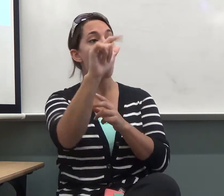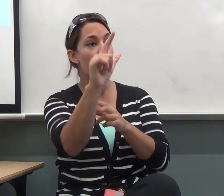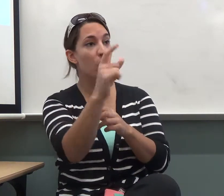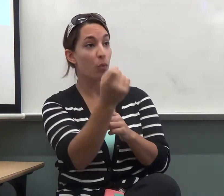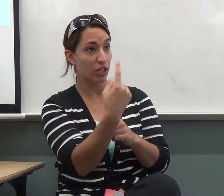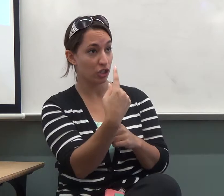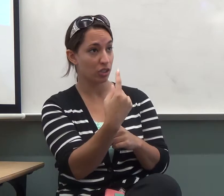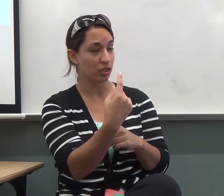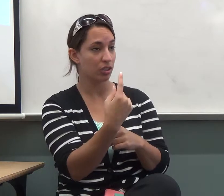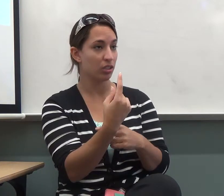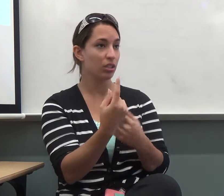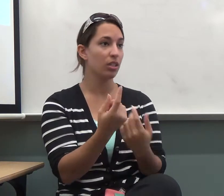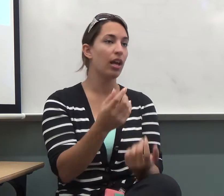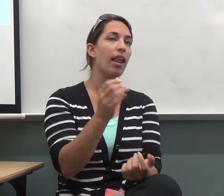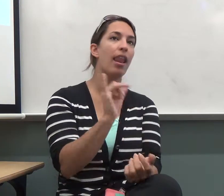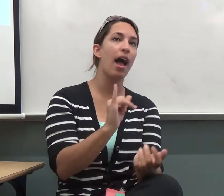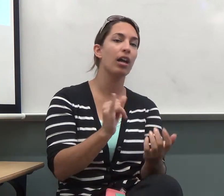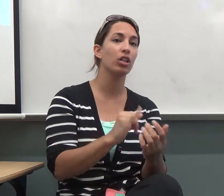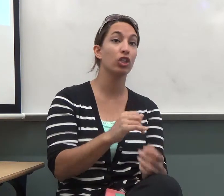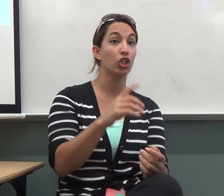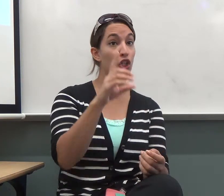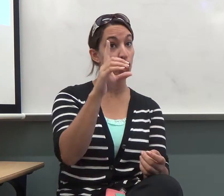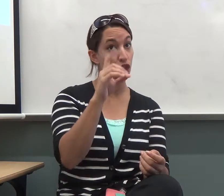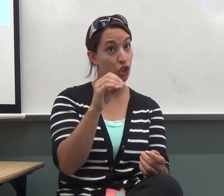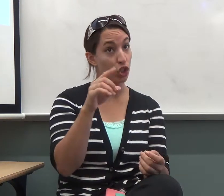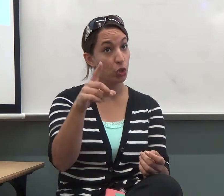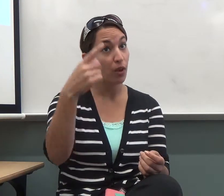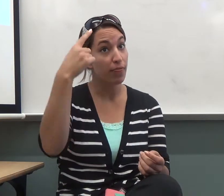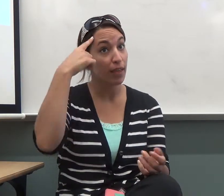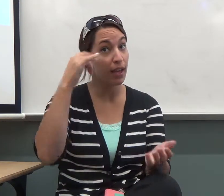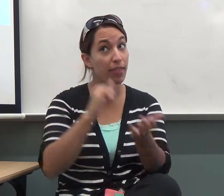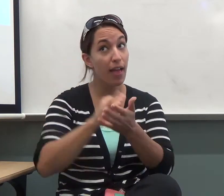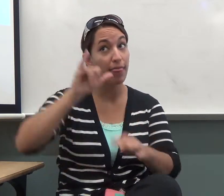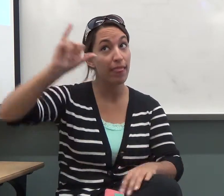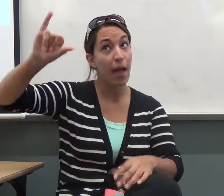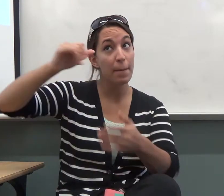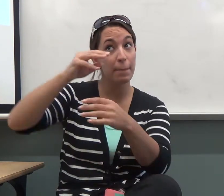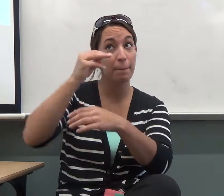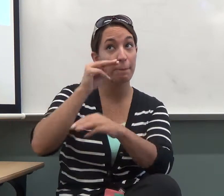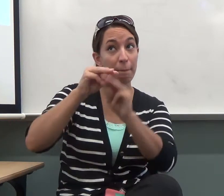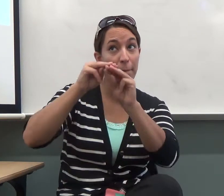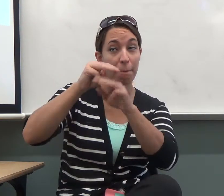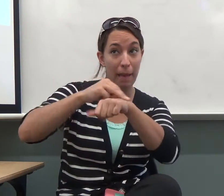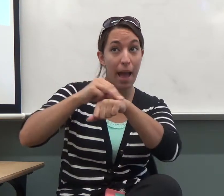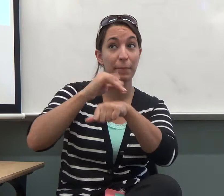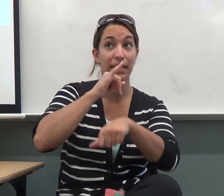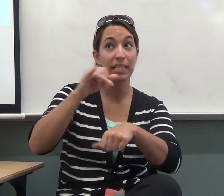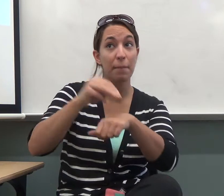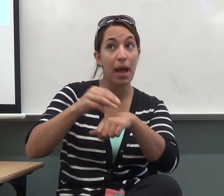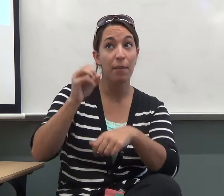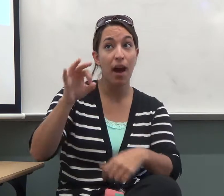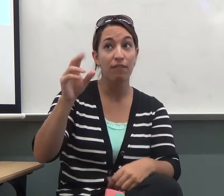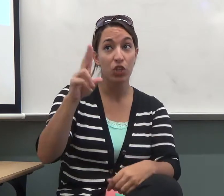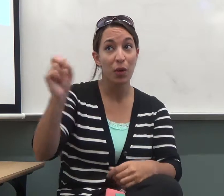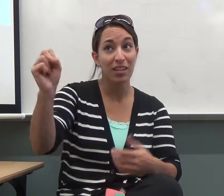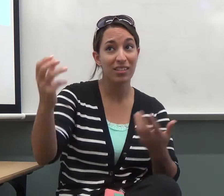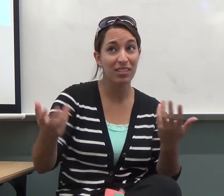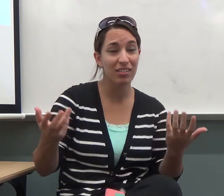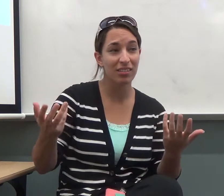Right? For instance, do you think that map is a map of the United States? Yeah. It's kind of a rhetorical question. Is that map of